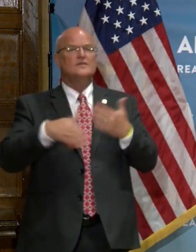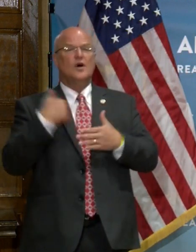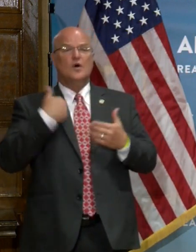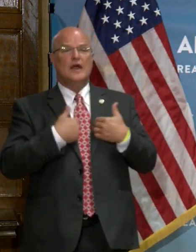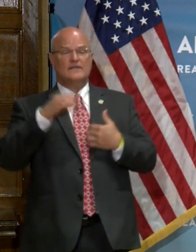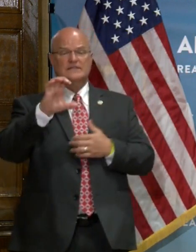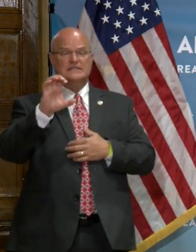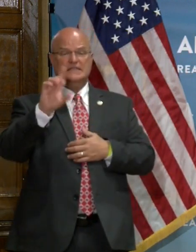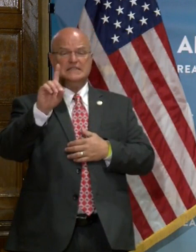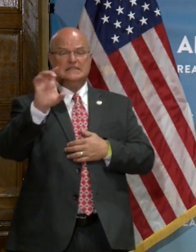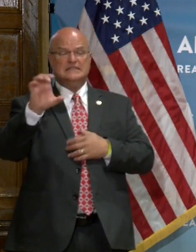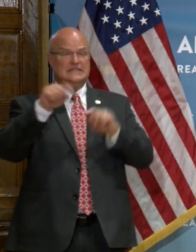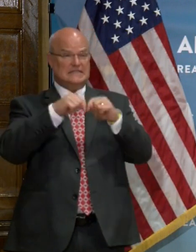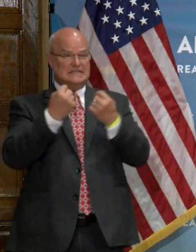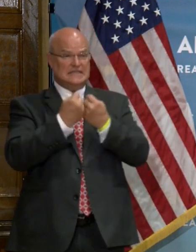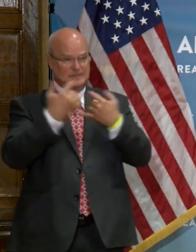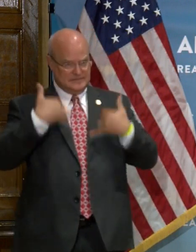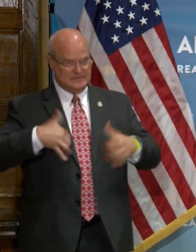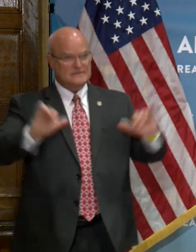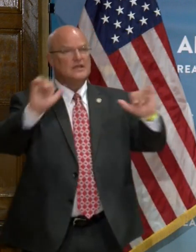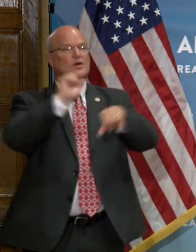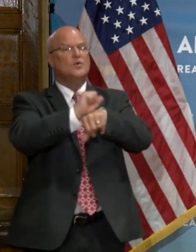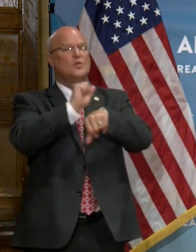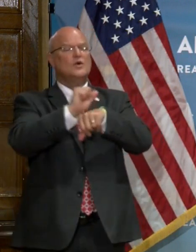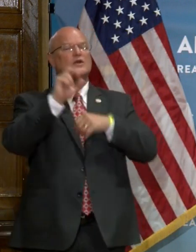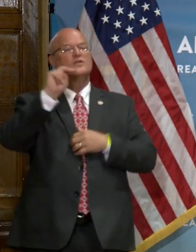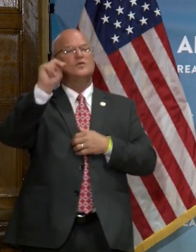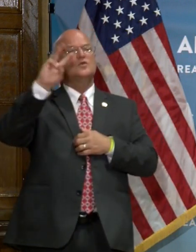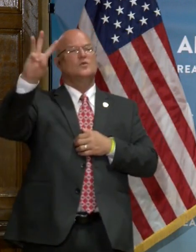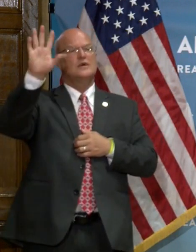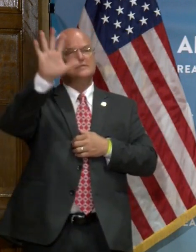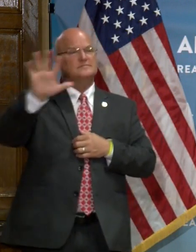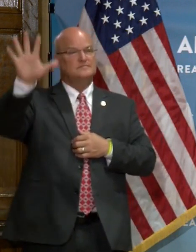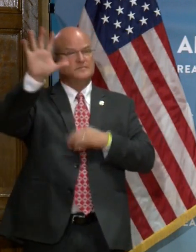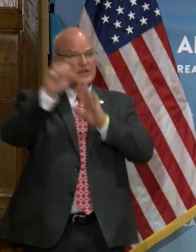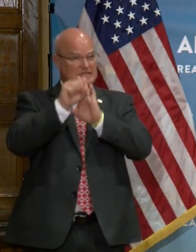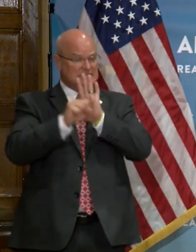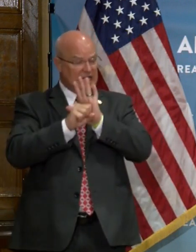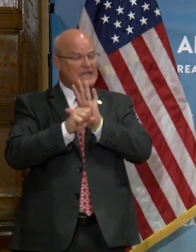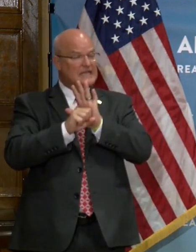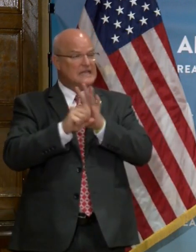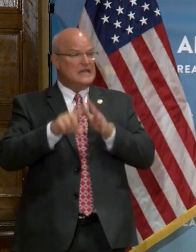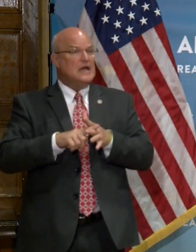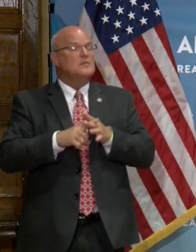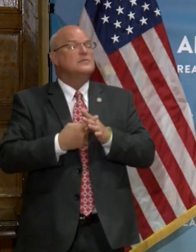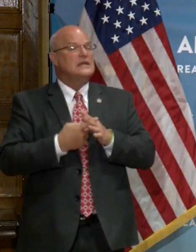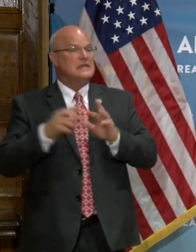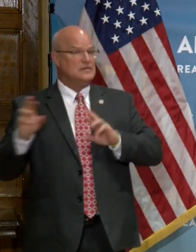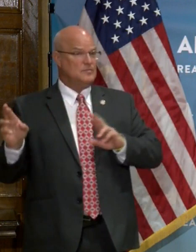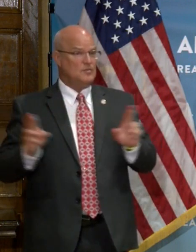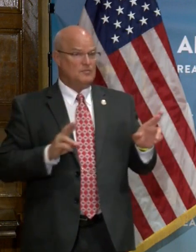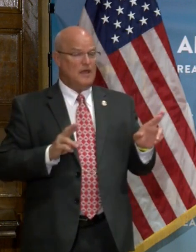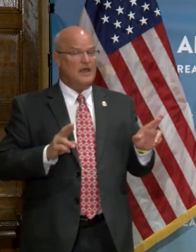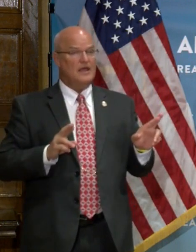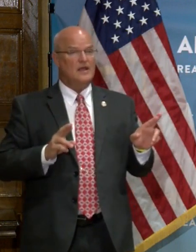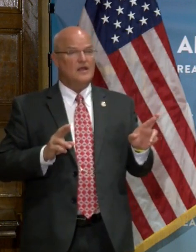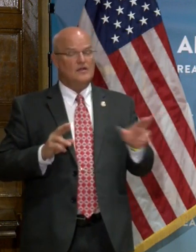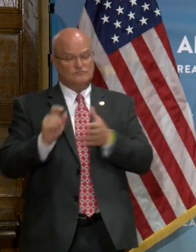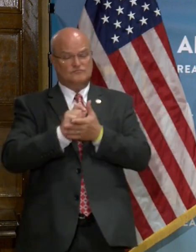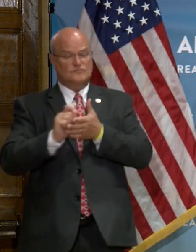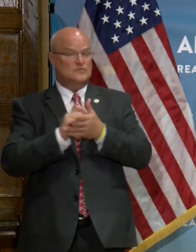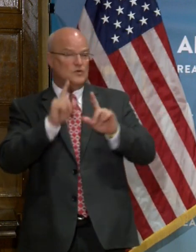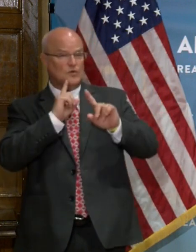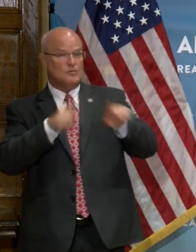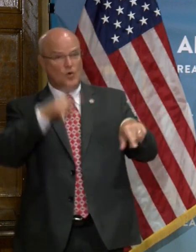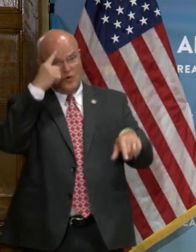our CDC team is continuing to work in the northwest part of the state. They are beginning to prepare their written